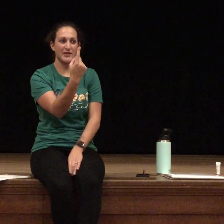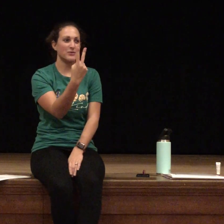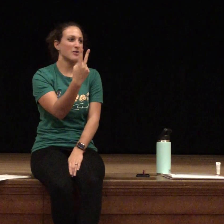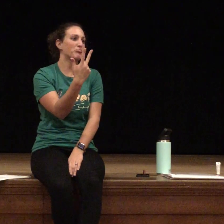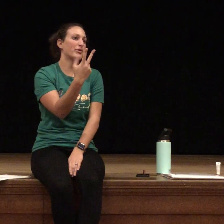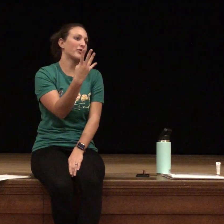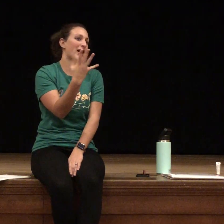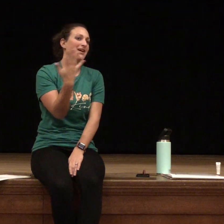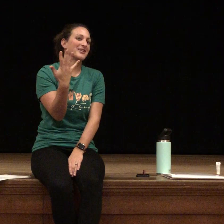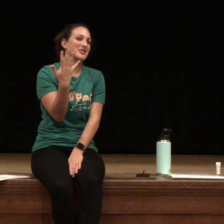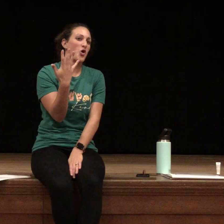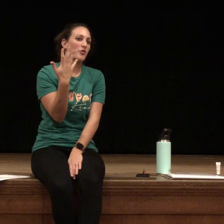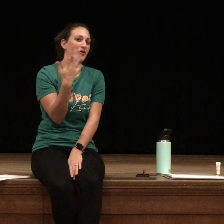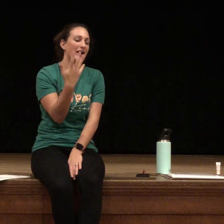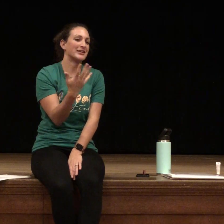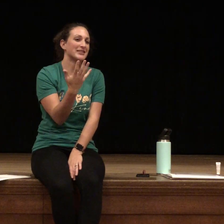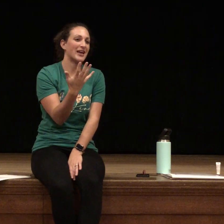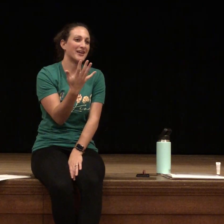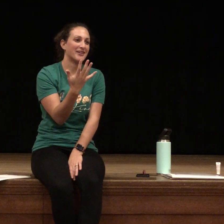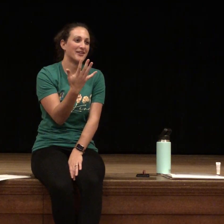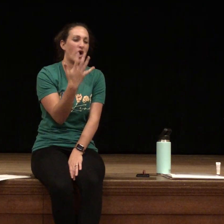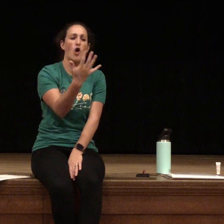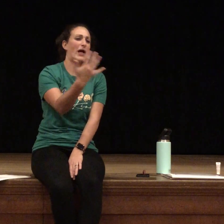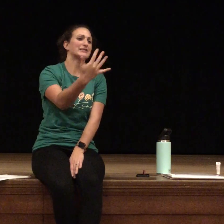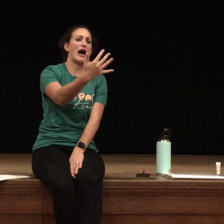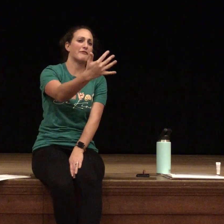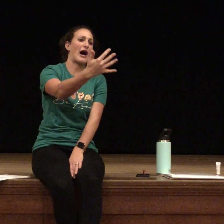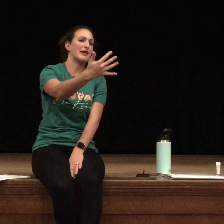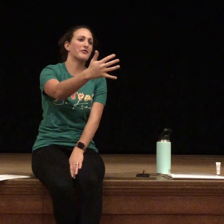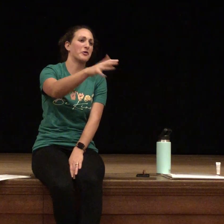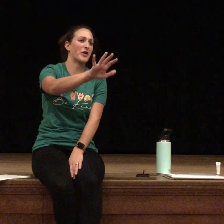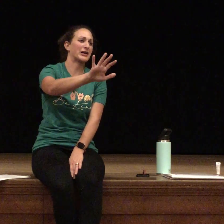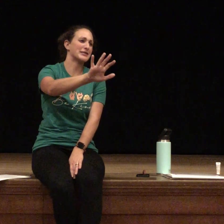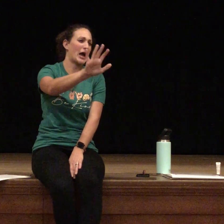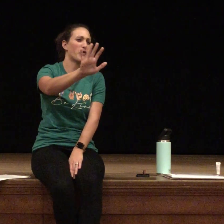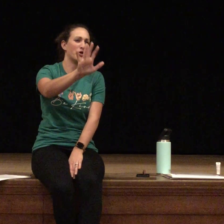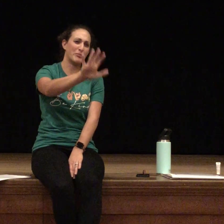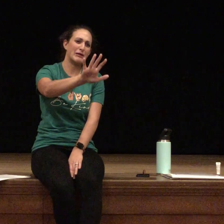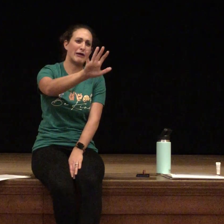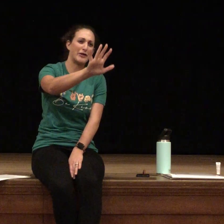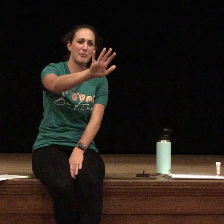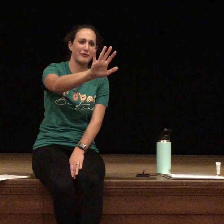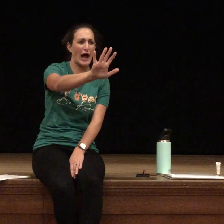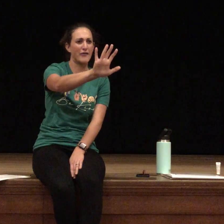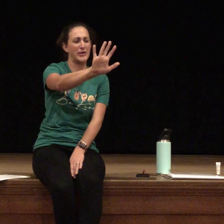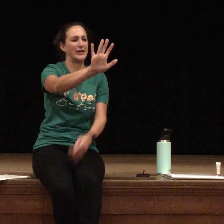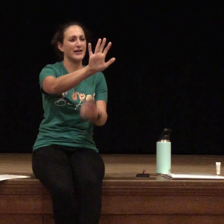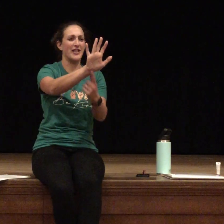way, but they're not gonna know, they're not gonna say, oh, that's not 5, or they're not gonna say, I don't know what you mean by the number 5 being this